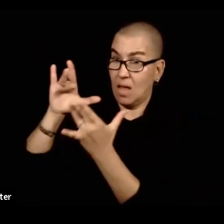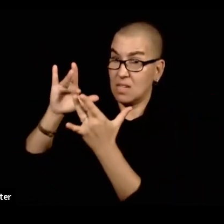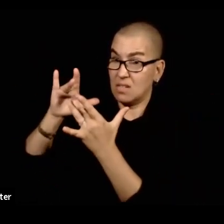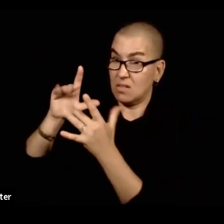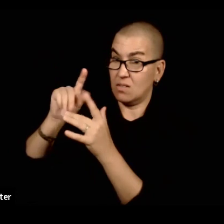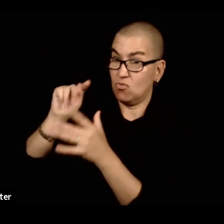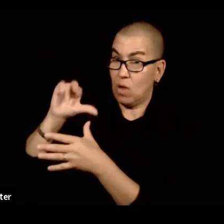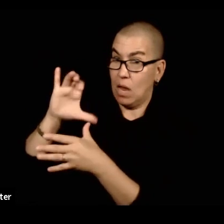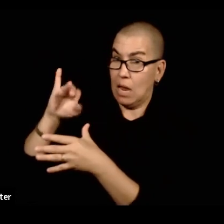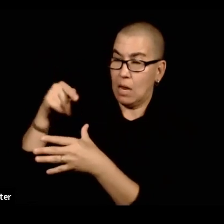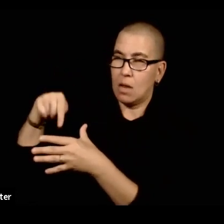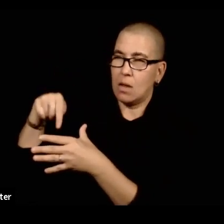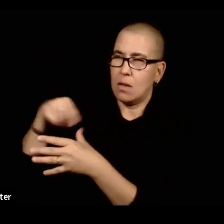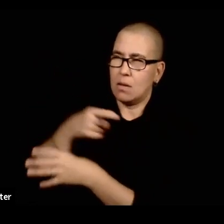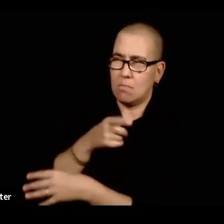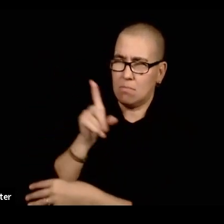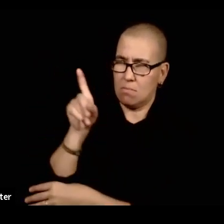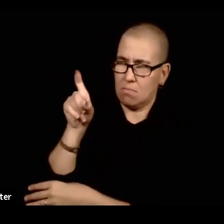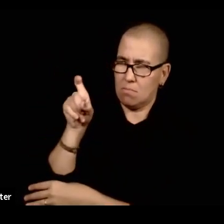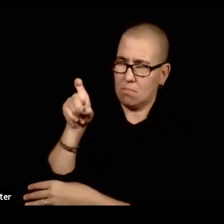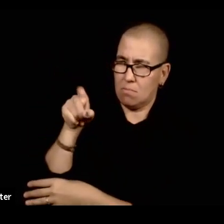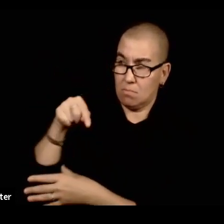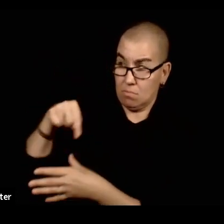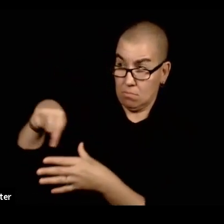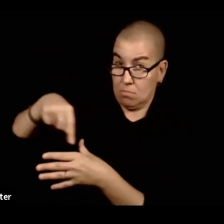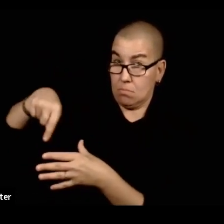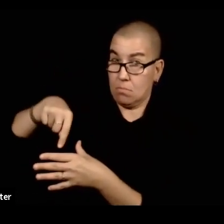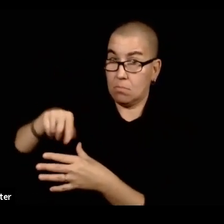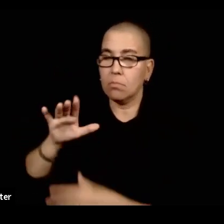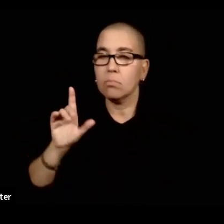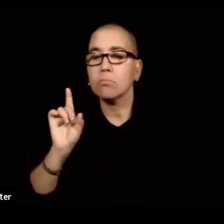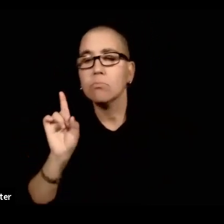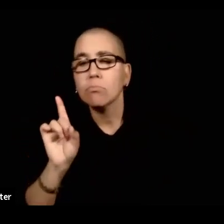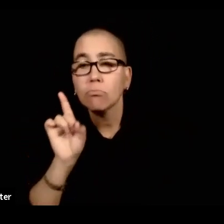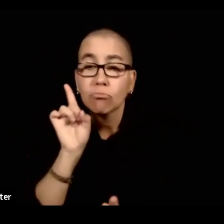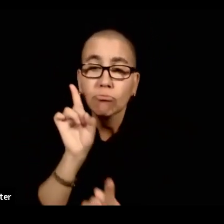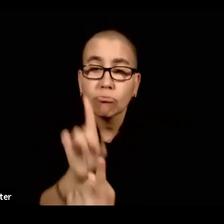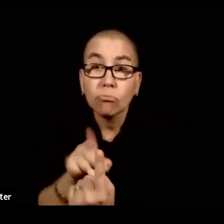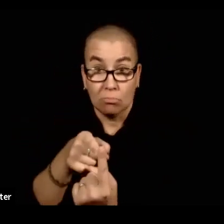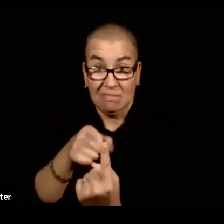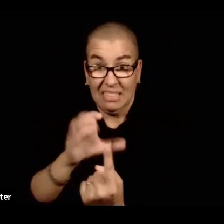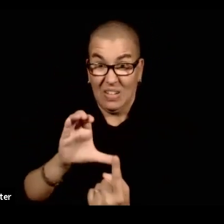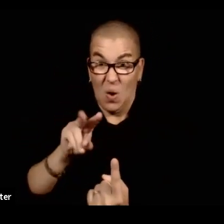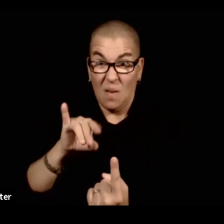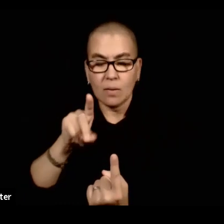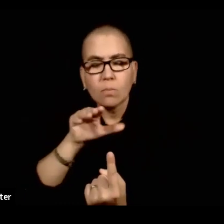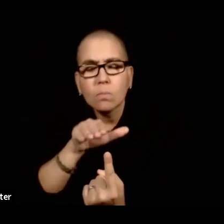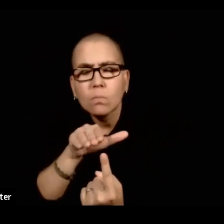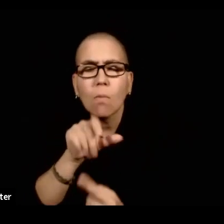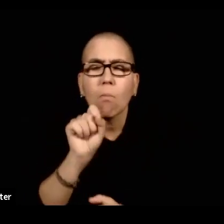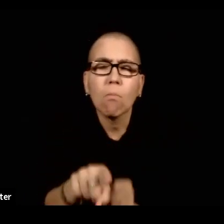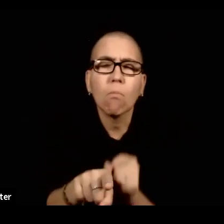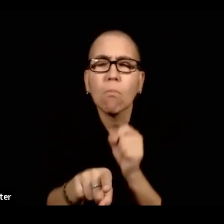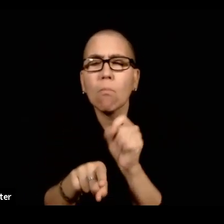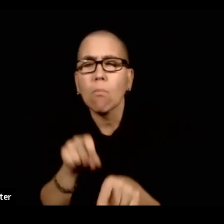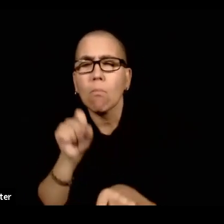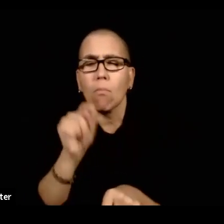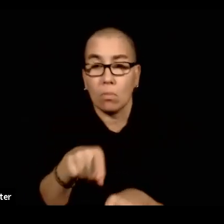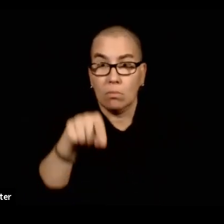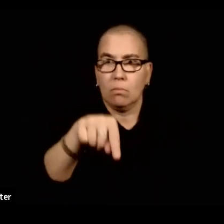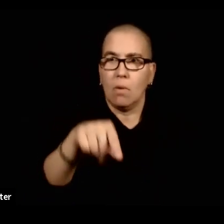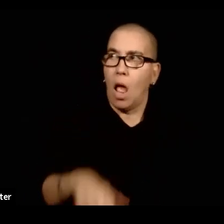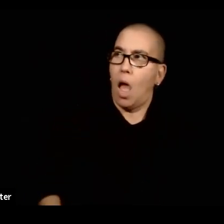people they were close to and in contact with while they were contagious, whether or not they should be informing folks that they contracted COVID-19. Can